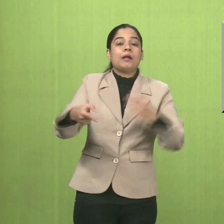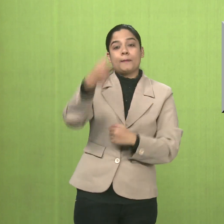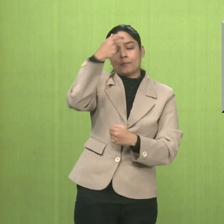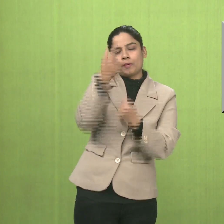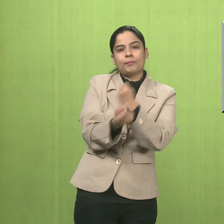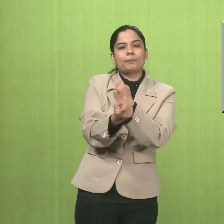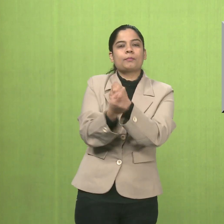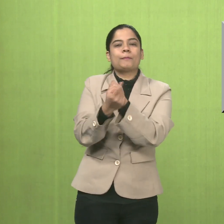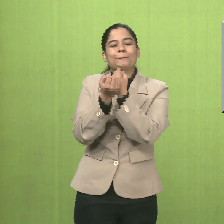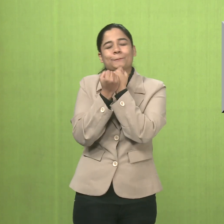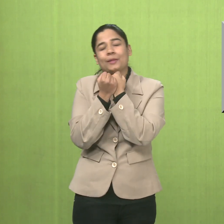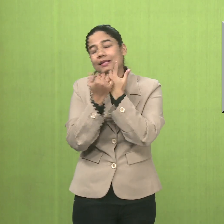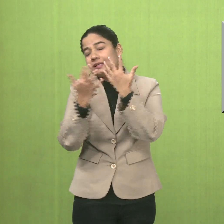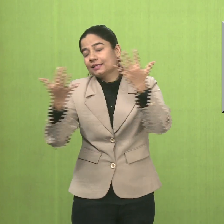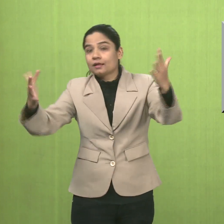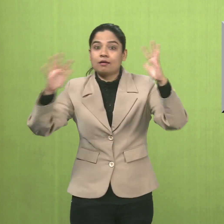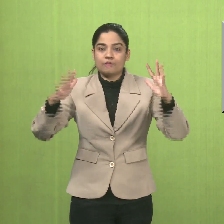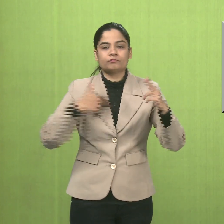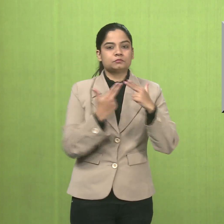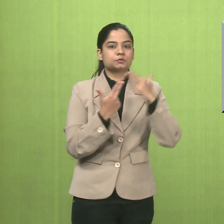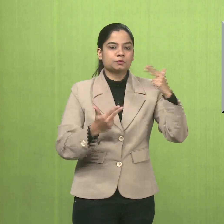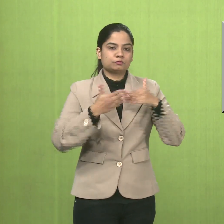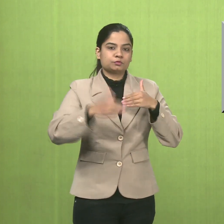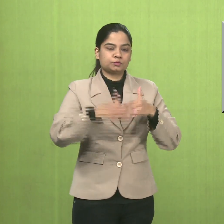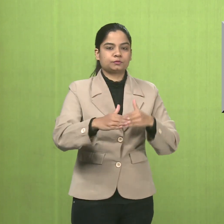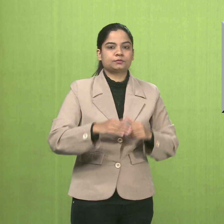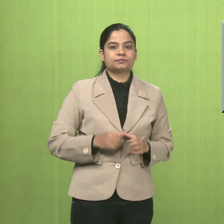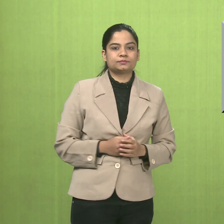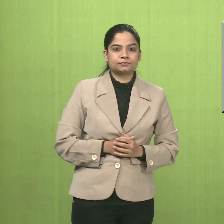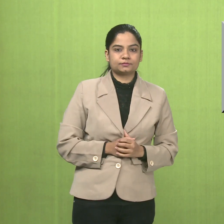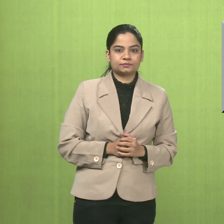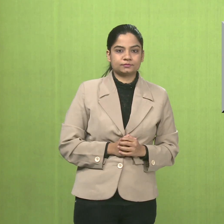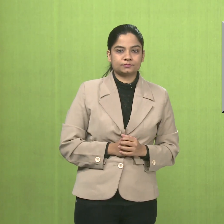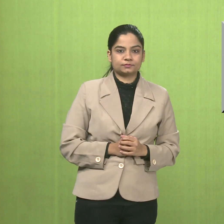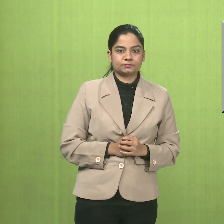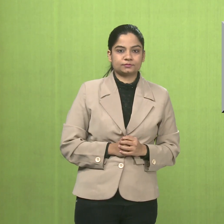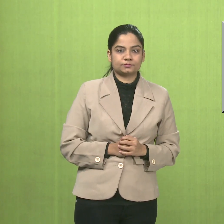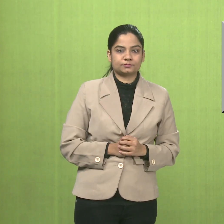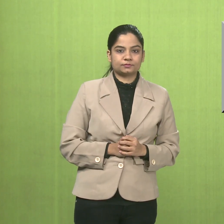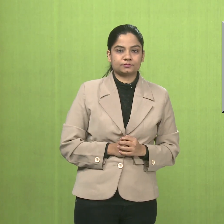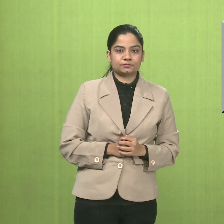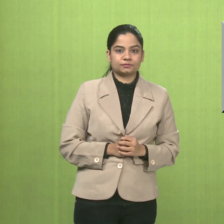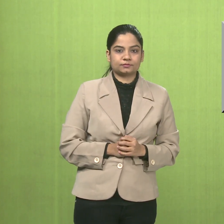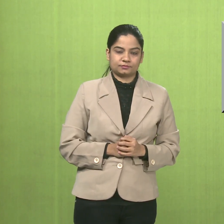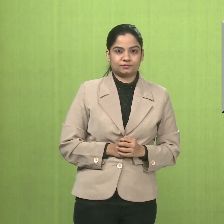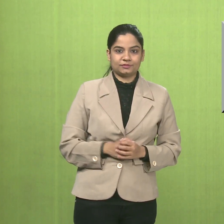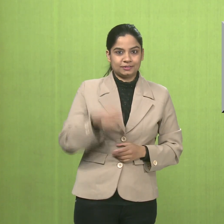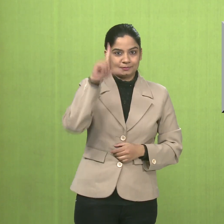to schools. A lot of issues pertaining to children are there. We'll know more about it in this lesson.